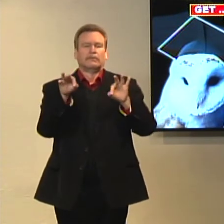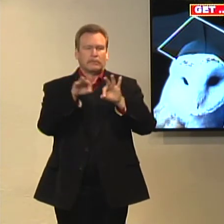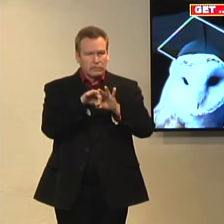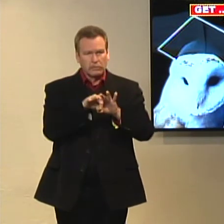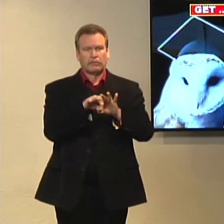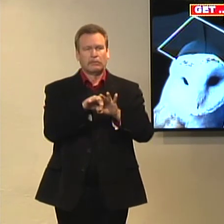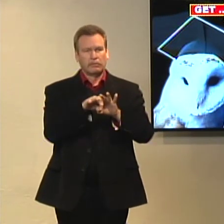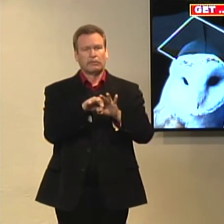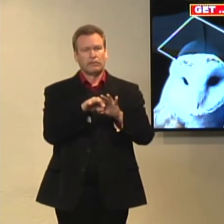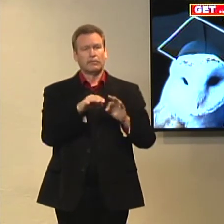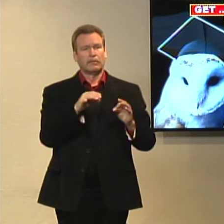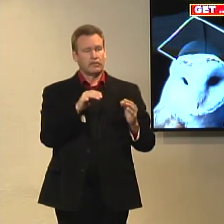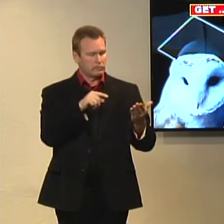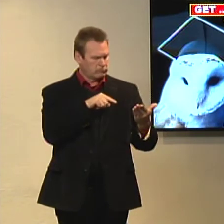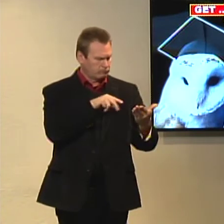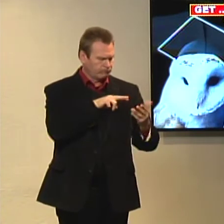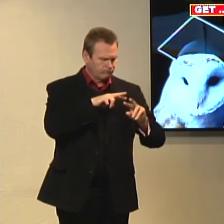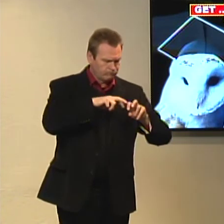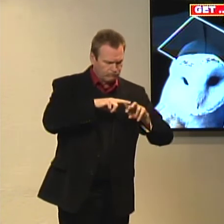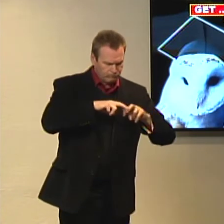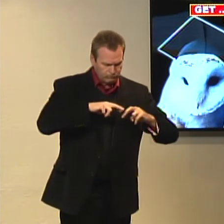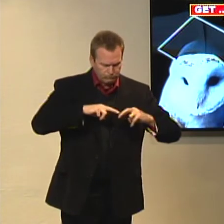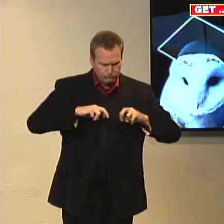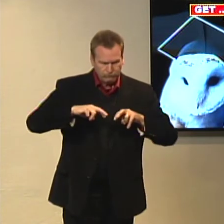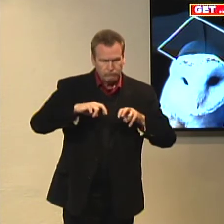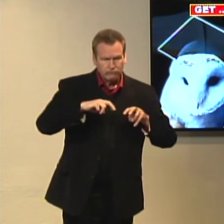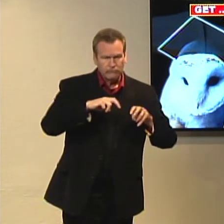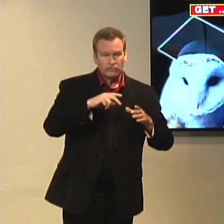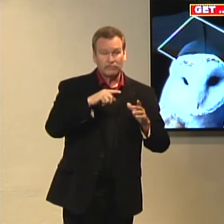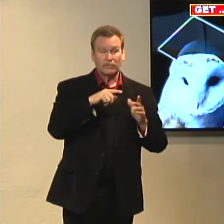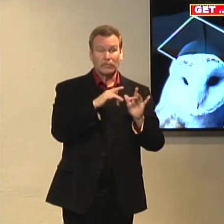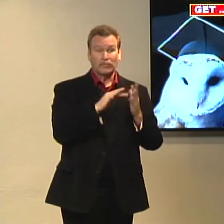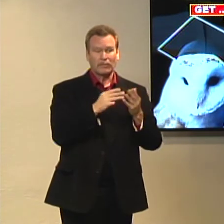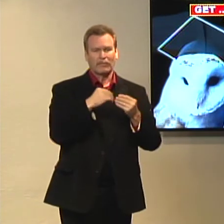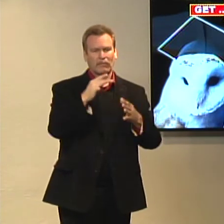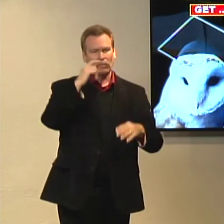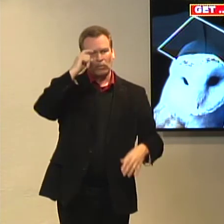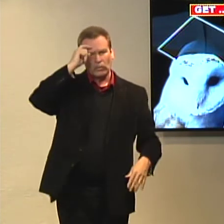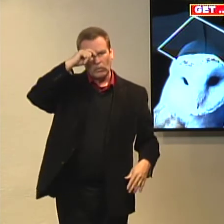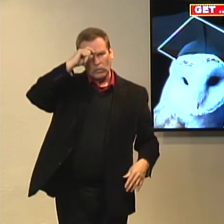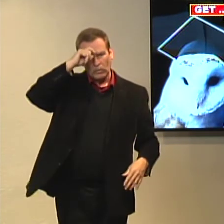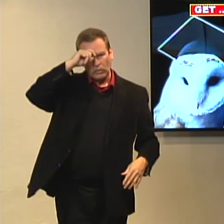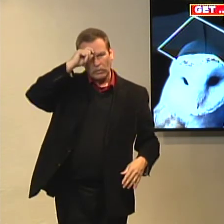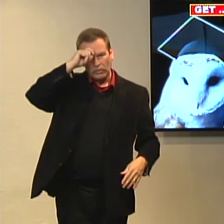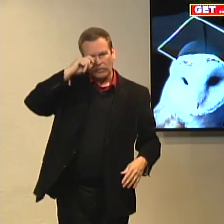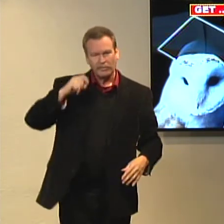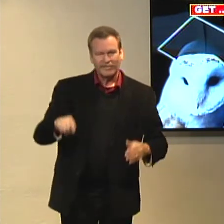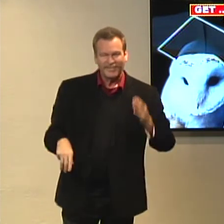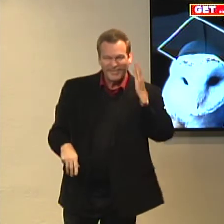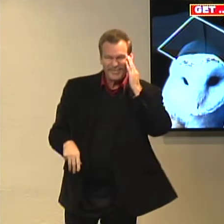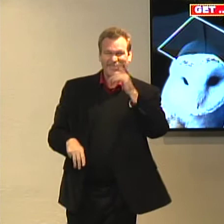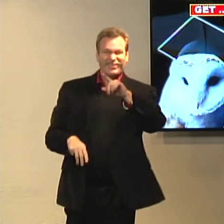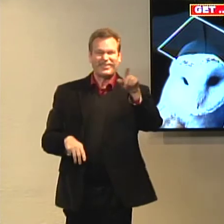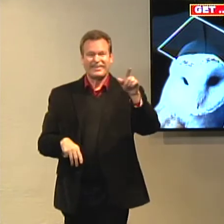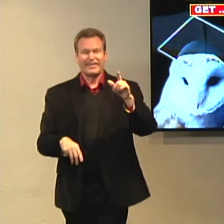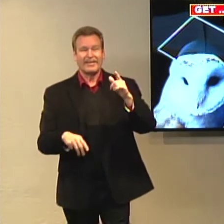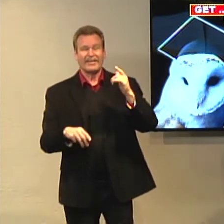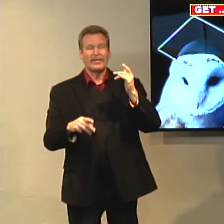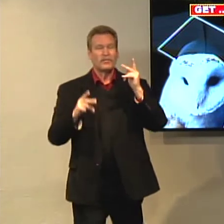of God is what we need to study, what we need to examine. And that's going to give us the wisdom